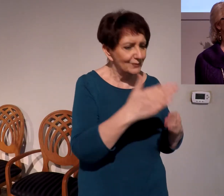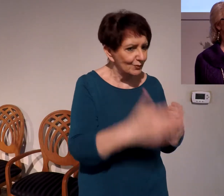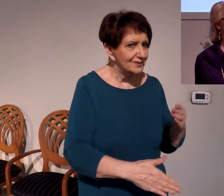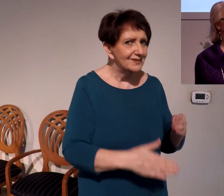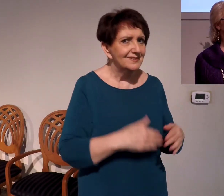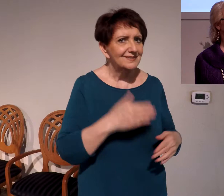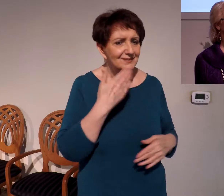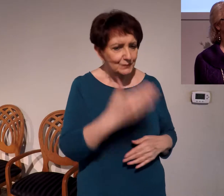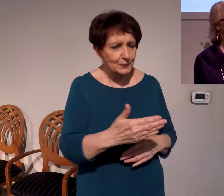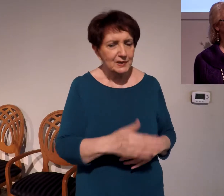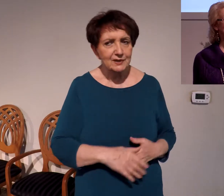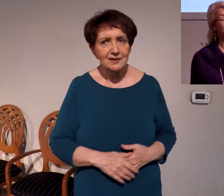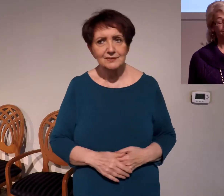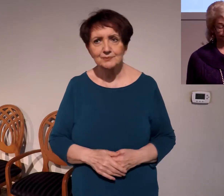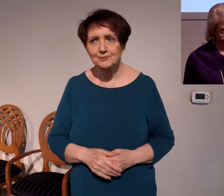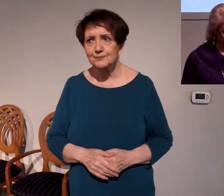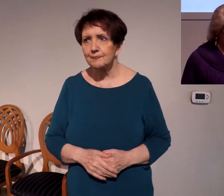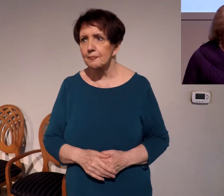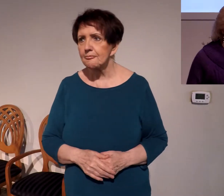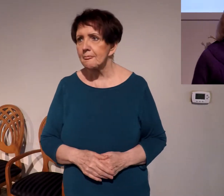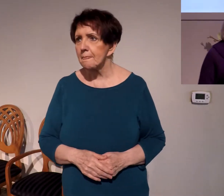We assume it's going to be good. Now,